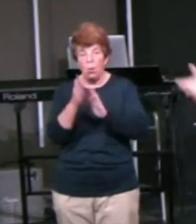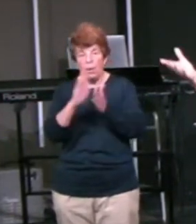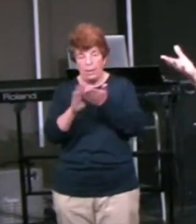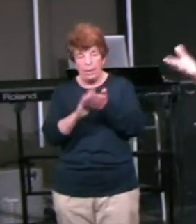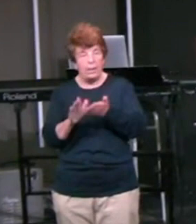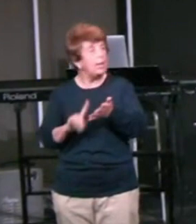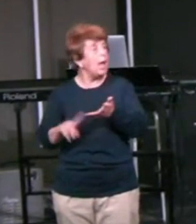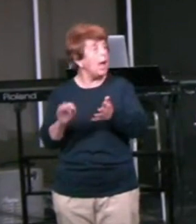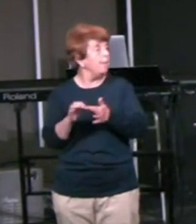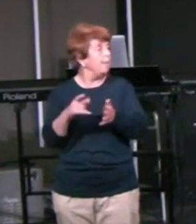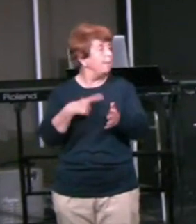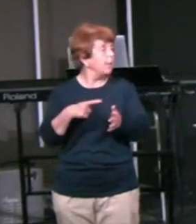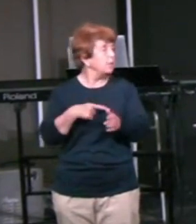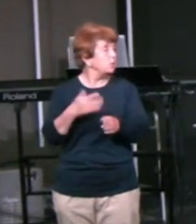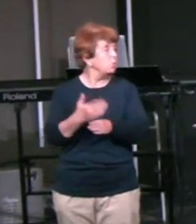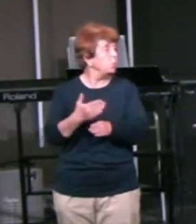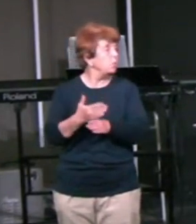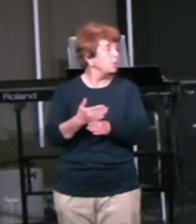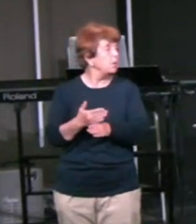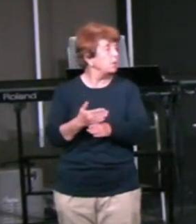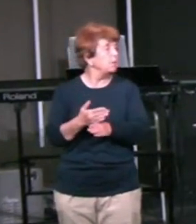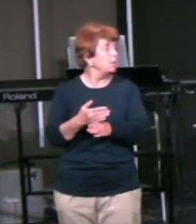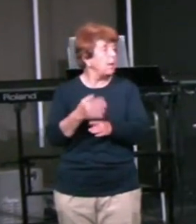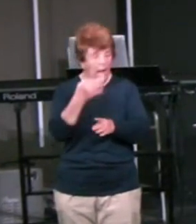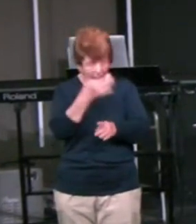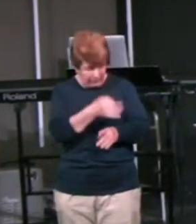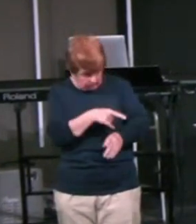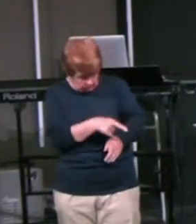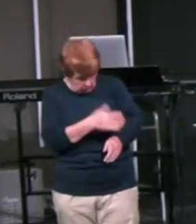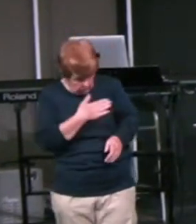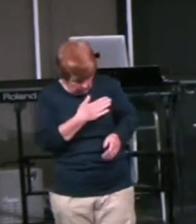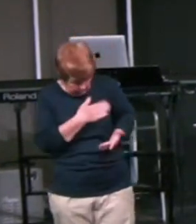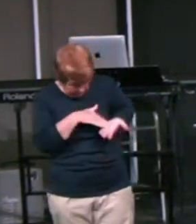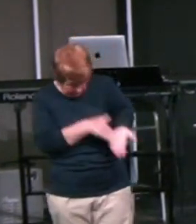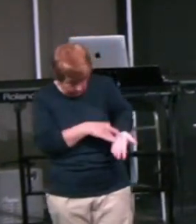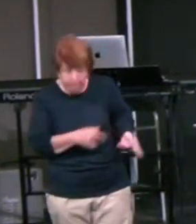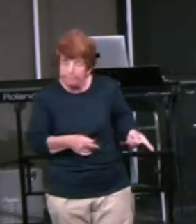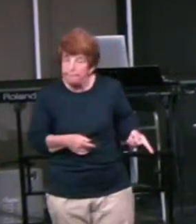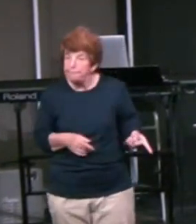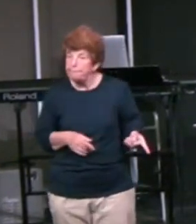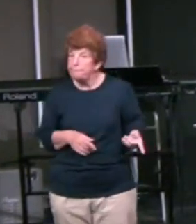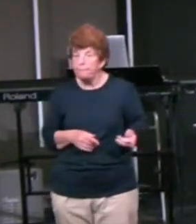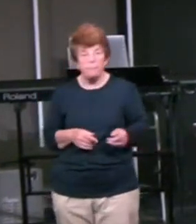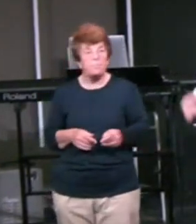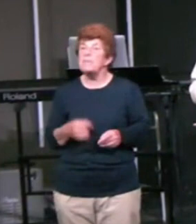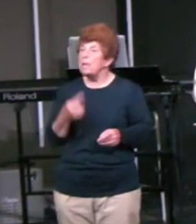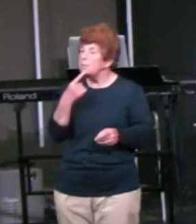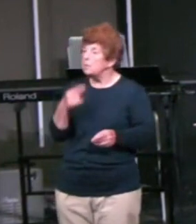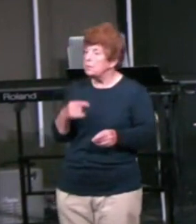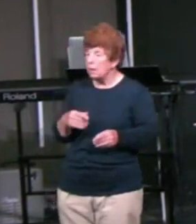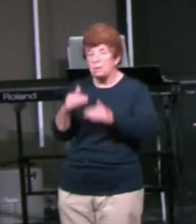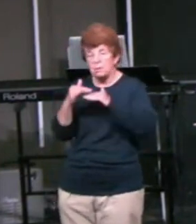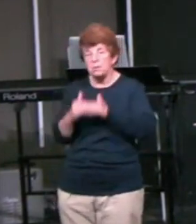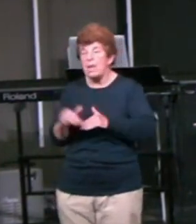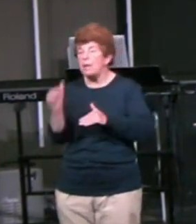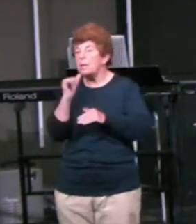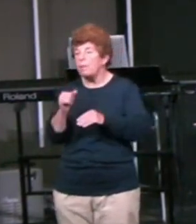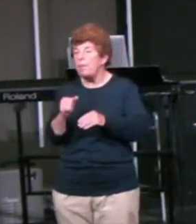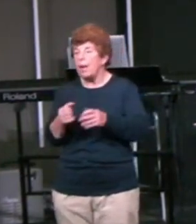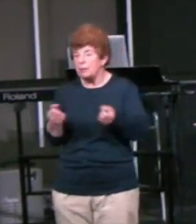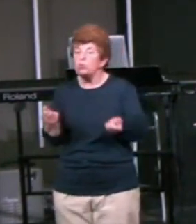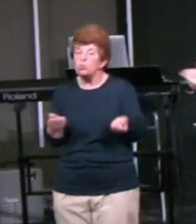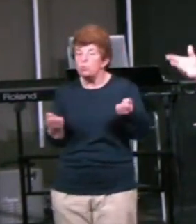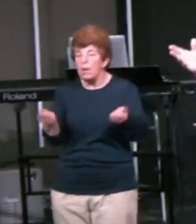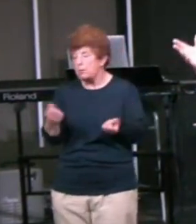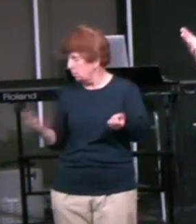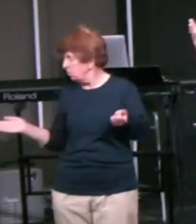And of course he was working, he asked whether I might be able to help him out. And so I sat on the back of the tractor dragging the